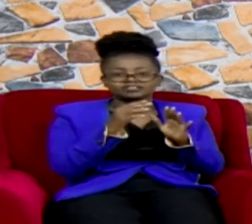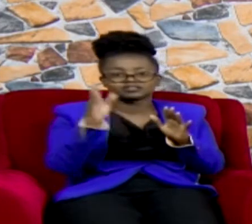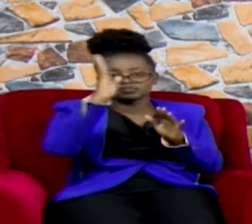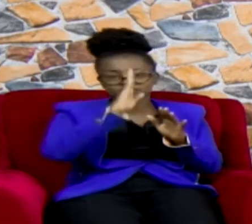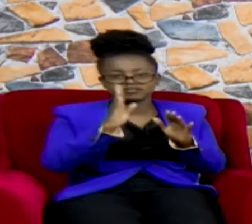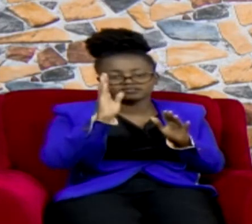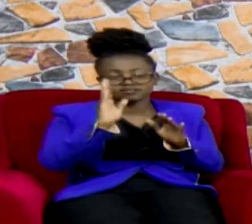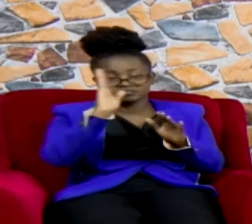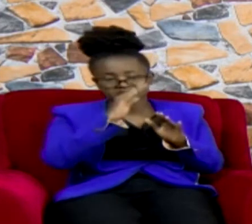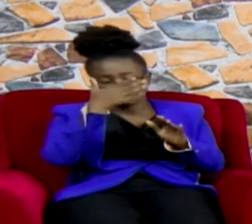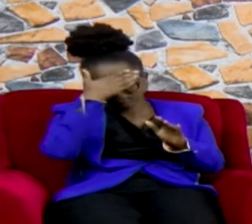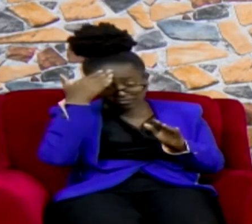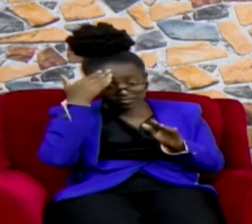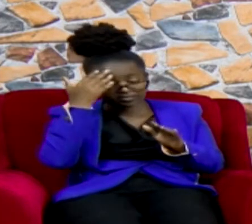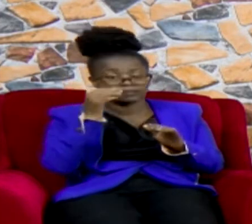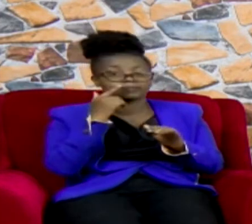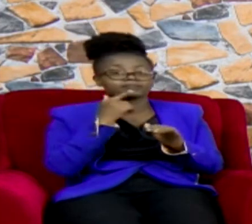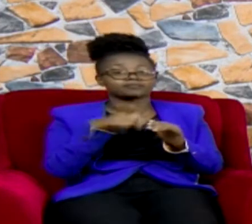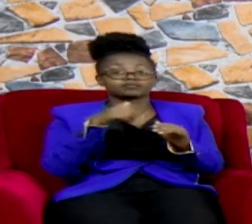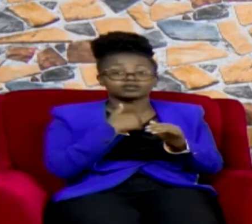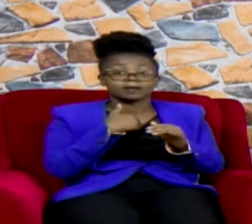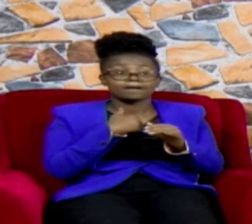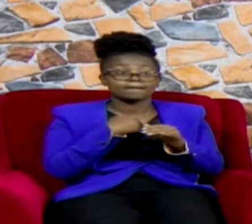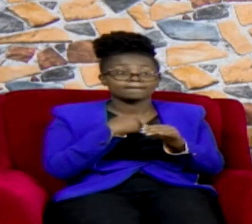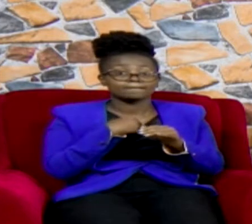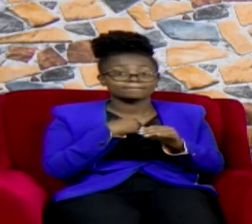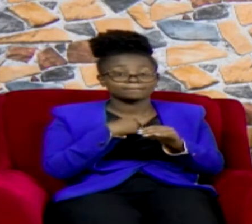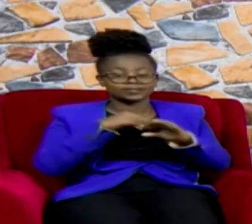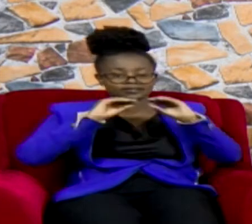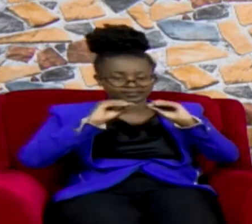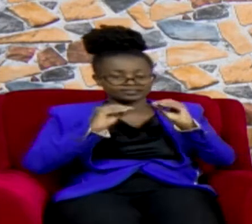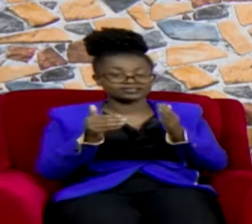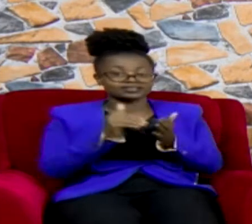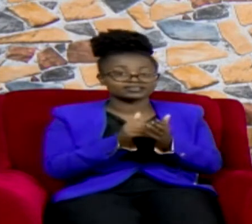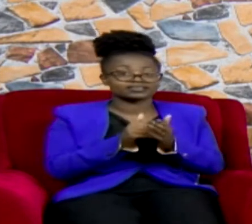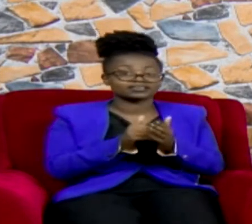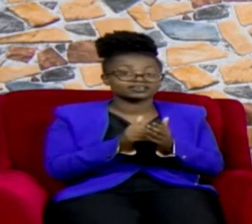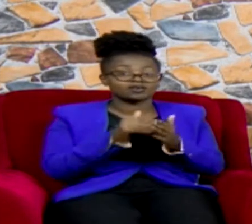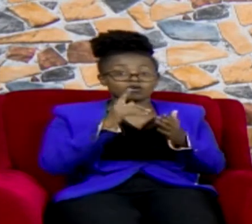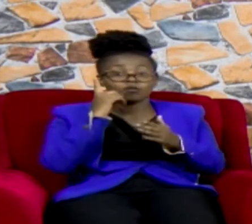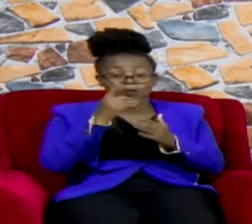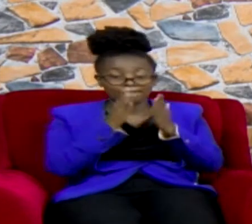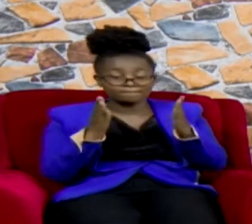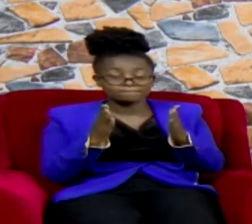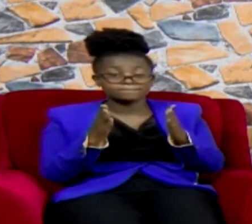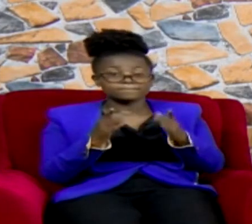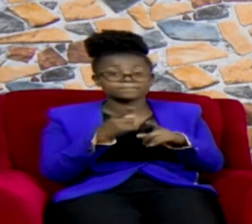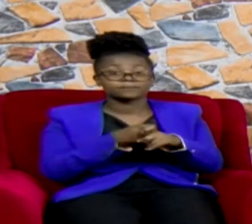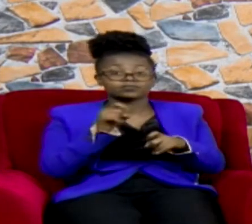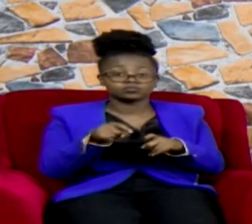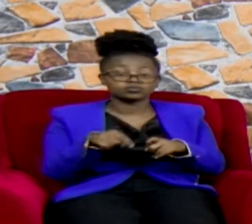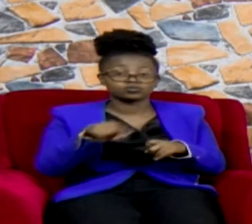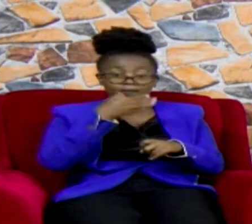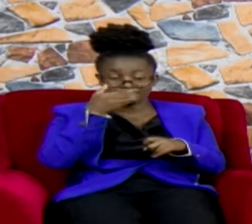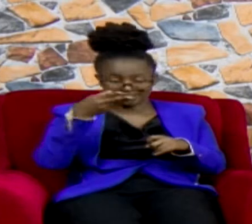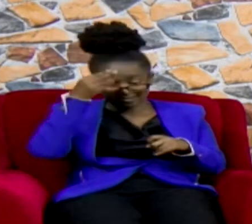forget. Wow. Yes. We have been schooled once again. So at least one greatest takeaway from today is we